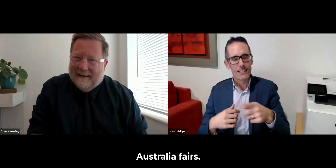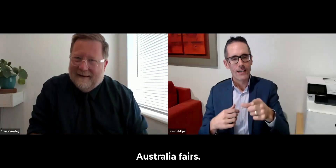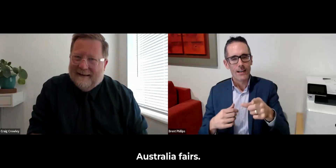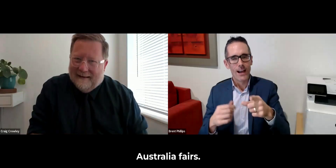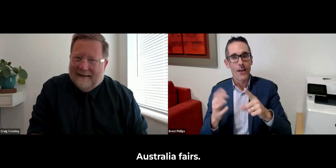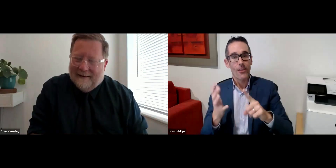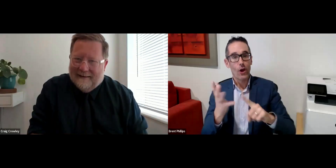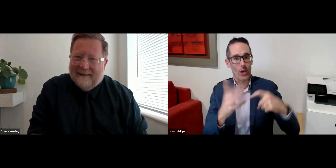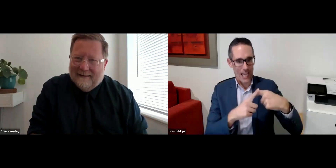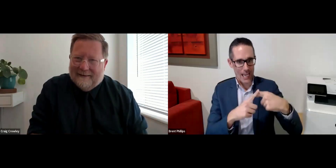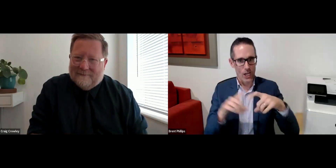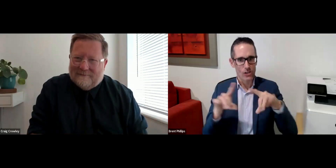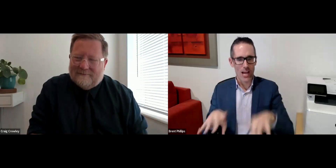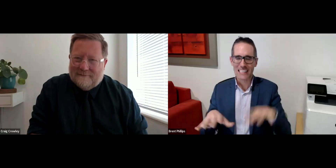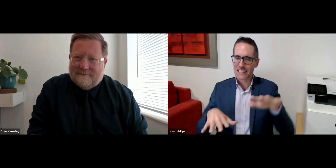fares.